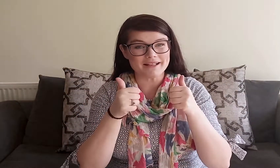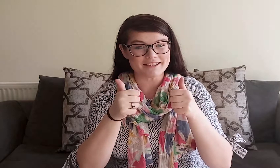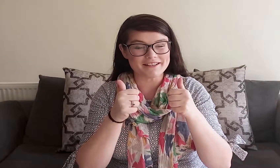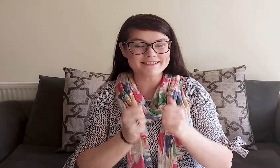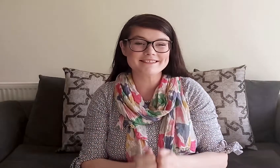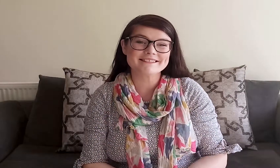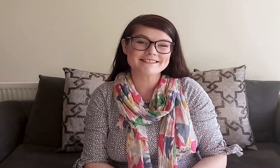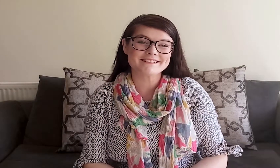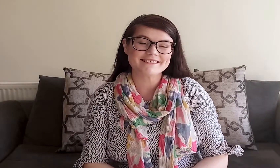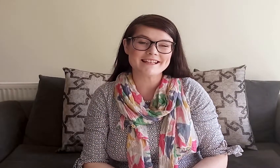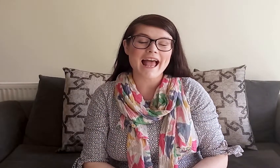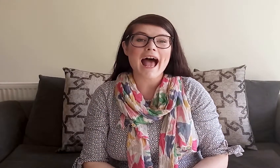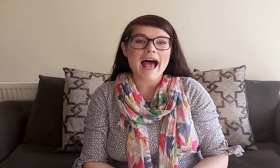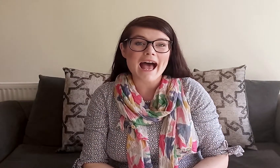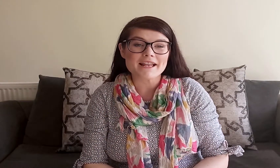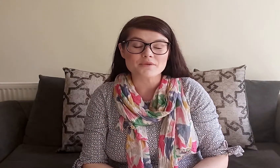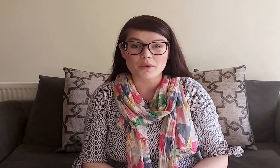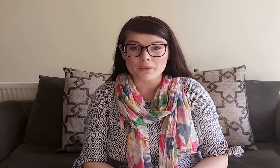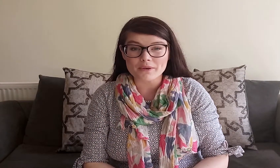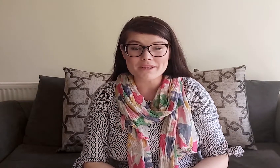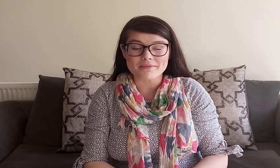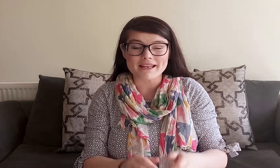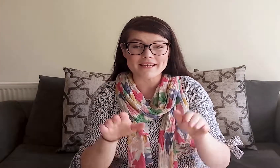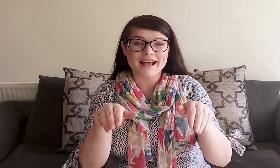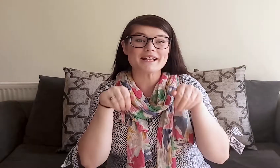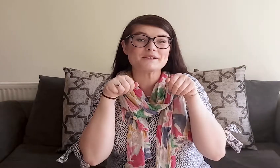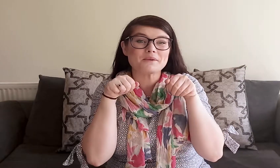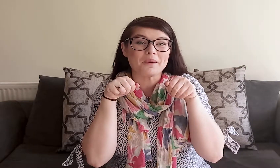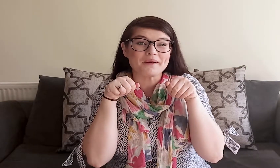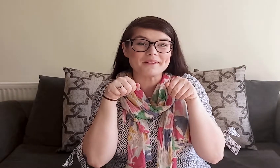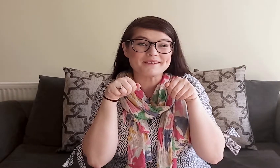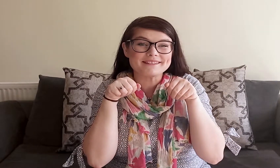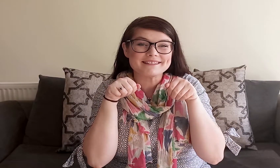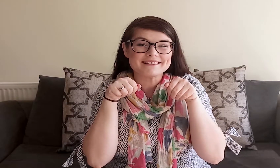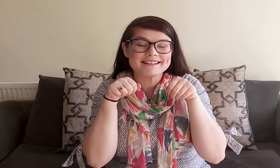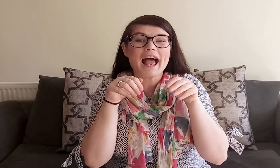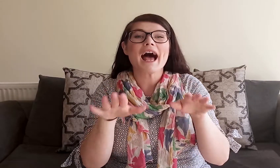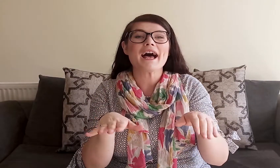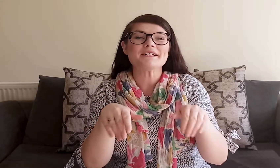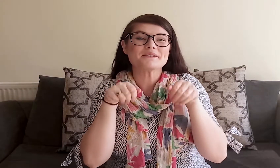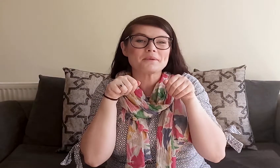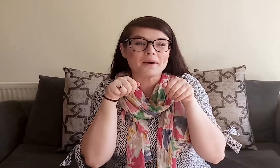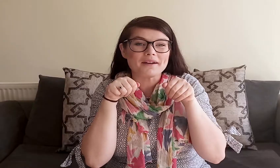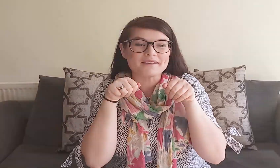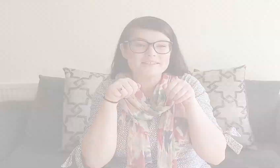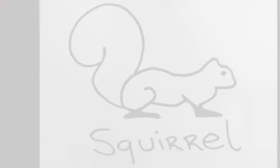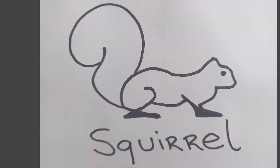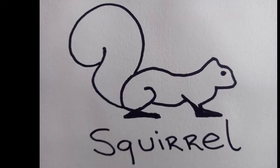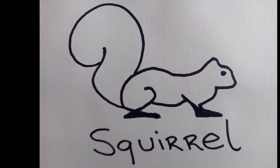done. And we're going to meet a squirrel. A squirrel.